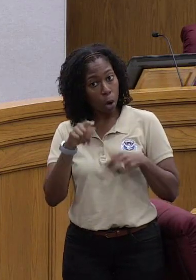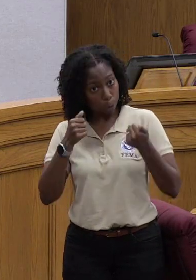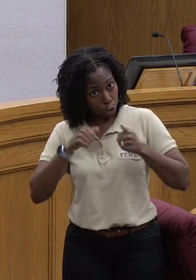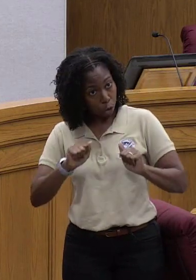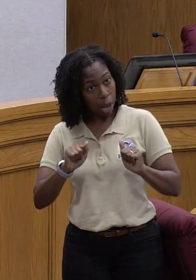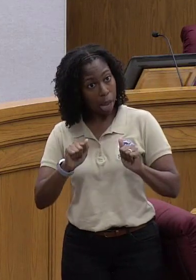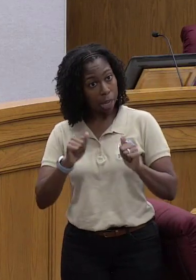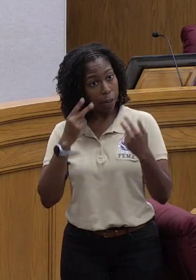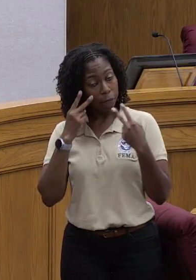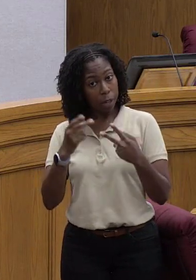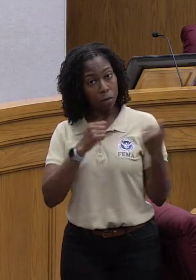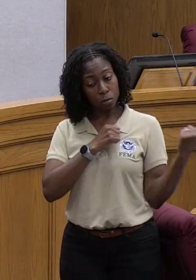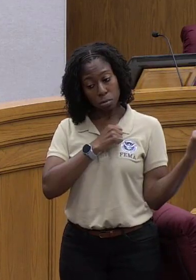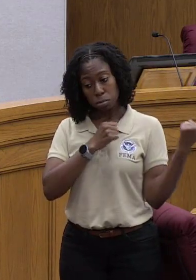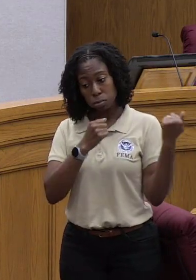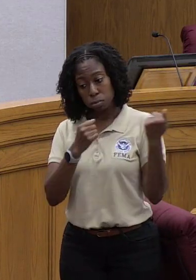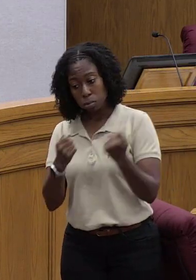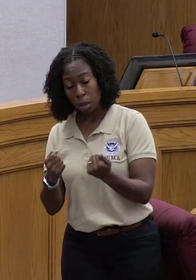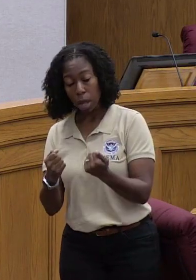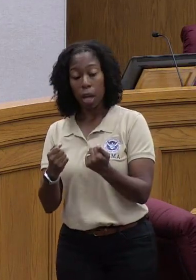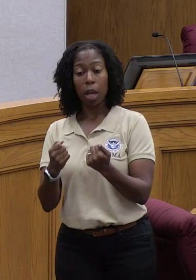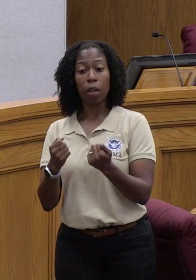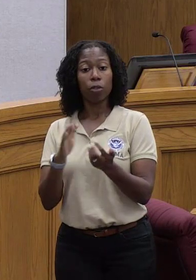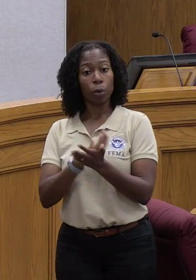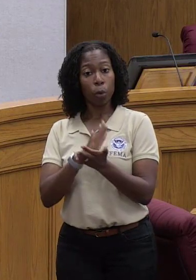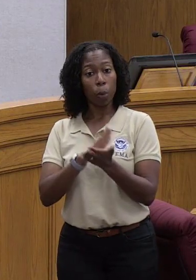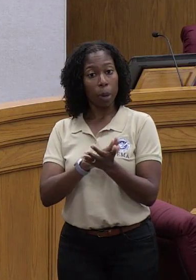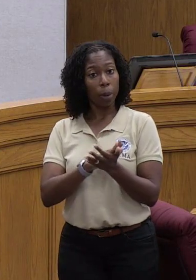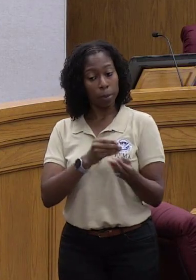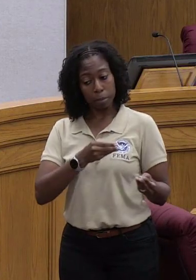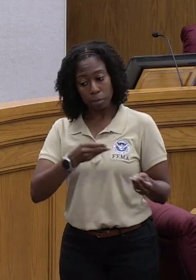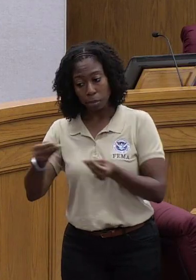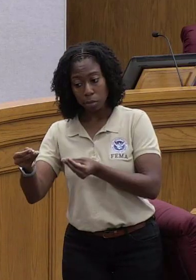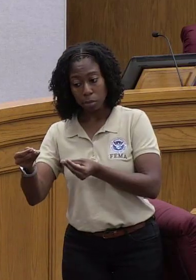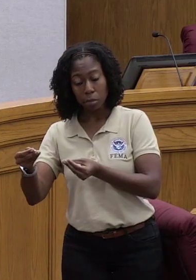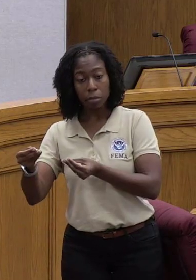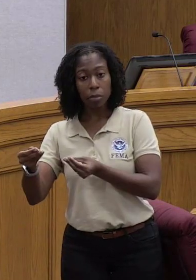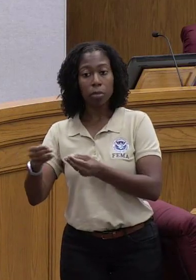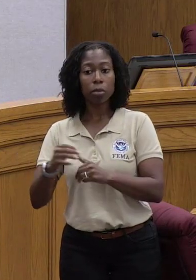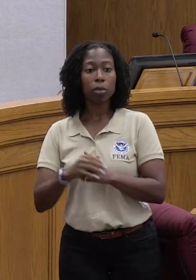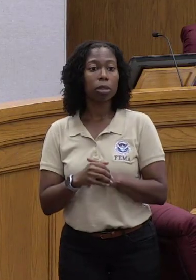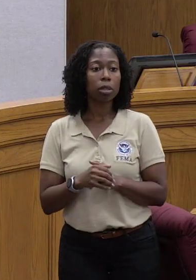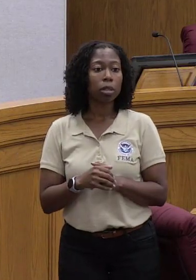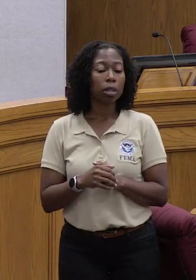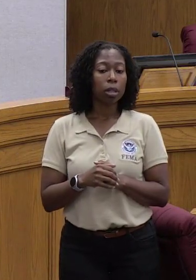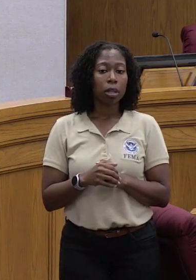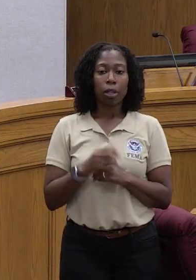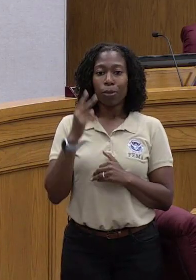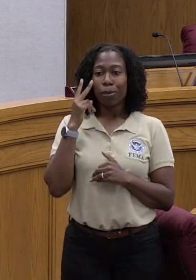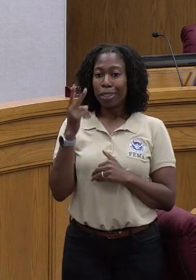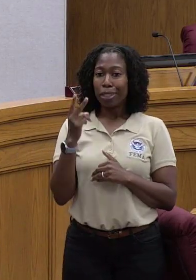drive-through recovery centers to submit this documentation. And we've seen several hundred,